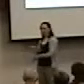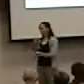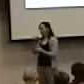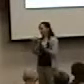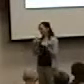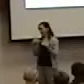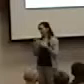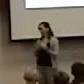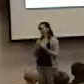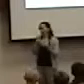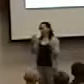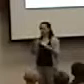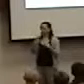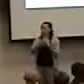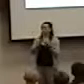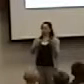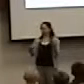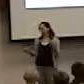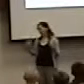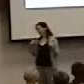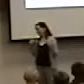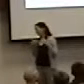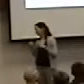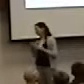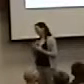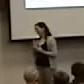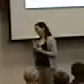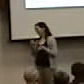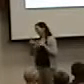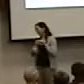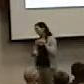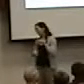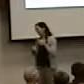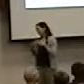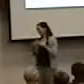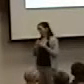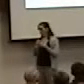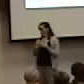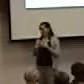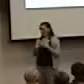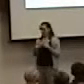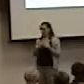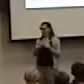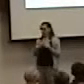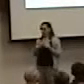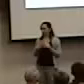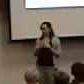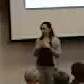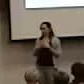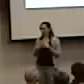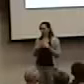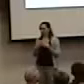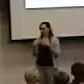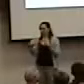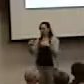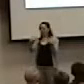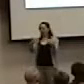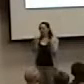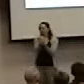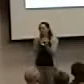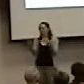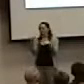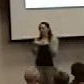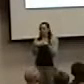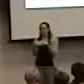to do certain things. For example, he doesn't have the right to stop in, say, Damascus and sell all the stuff on the camels.